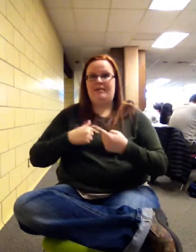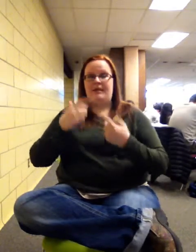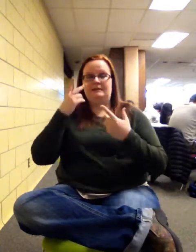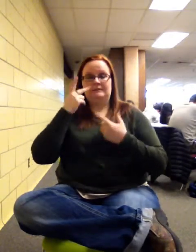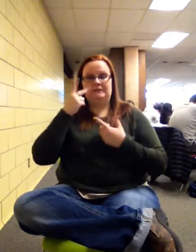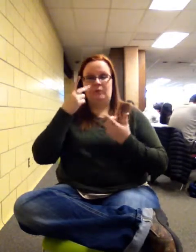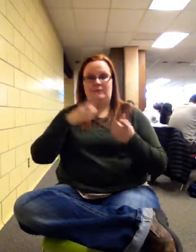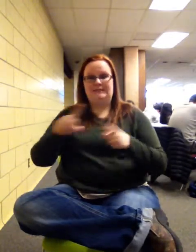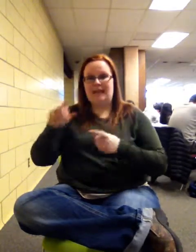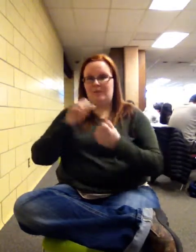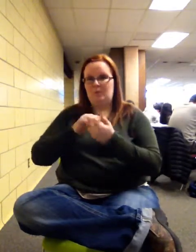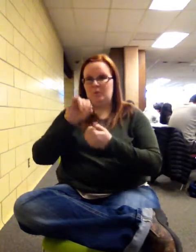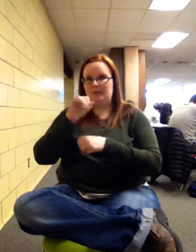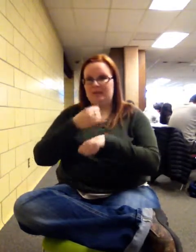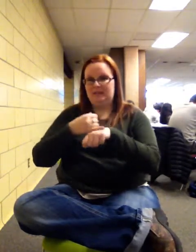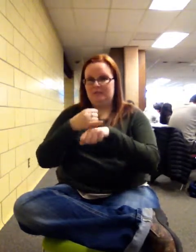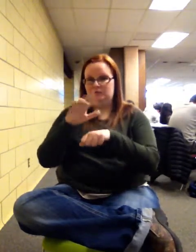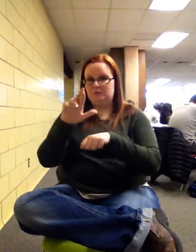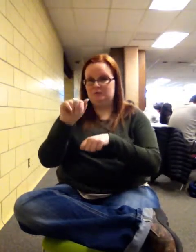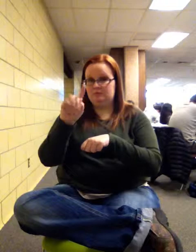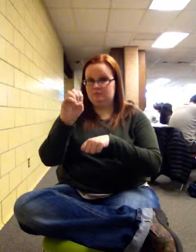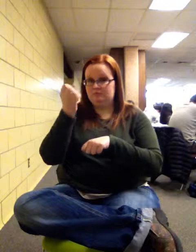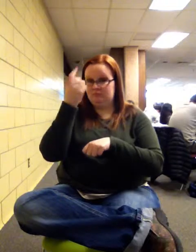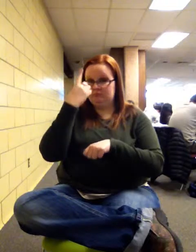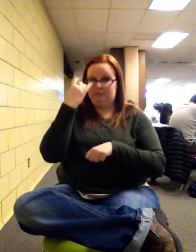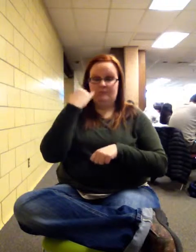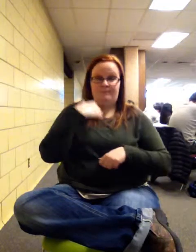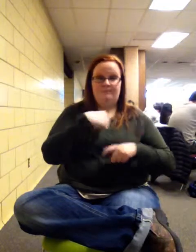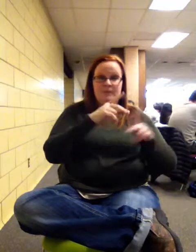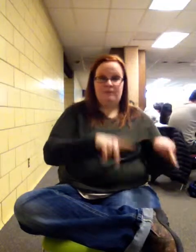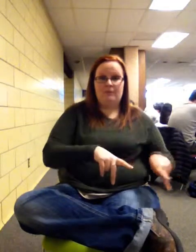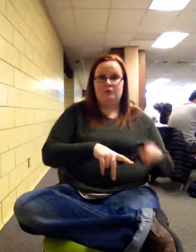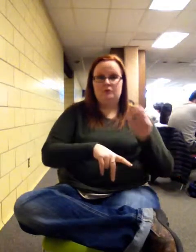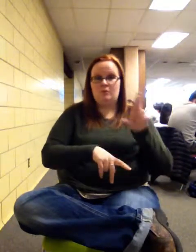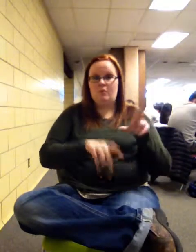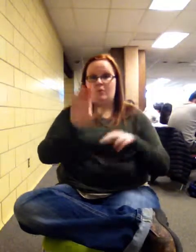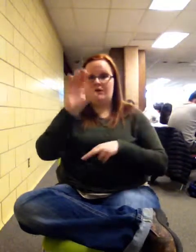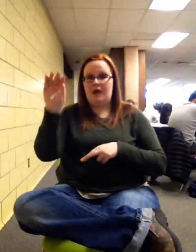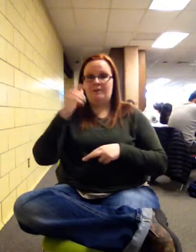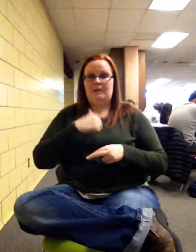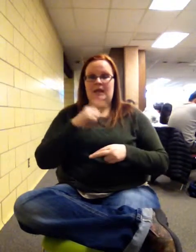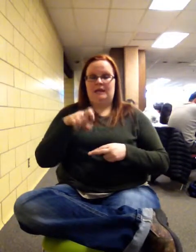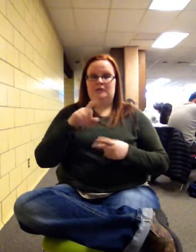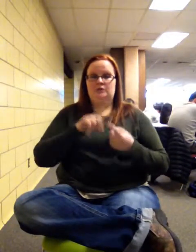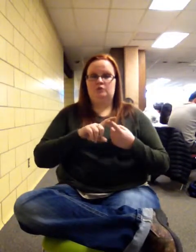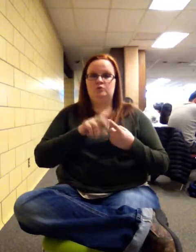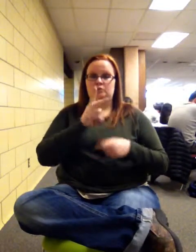Does that make sense? So whether I'm a person or a company, I'm going to wear that same kind of a hat.